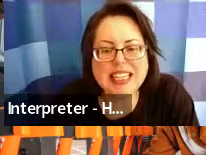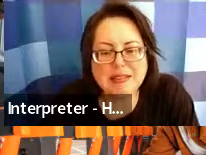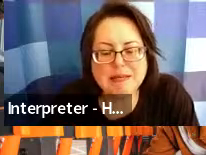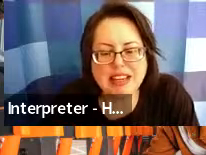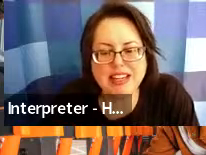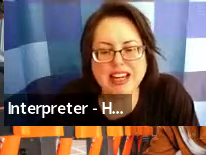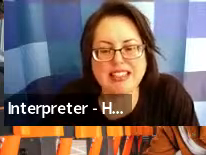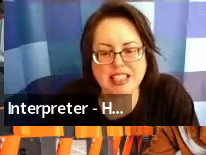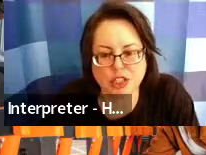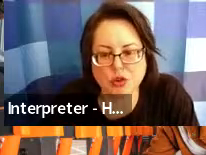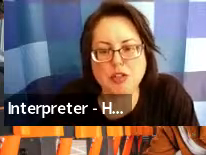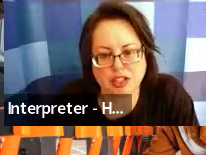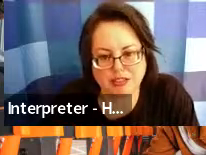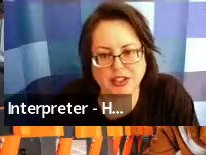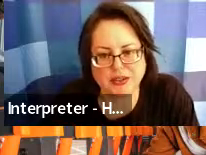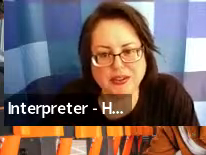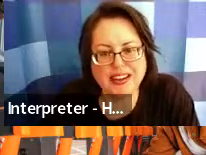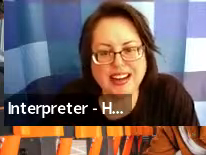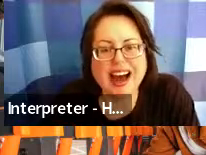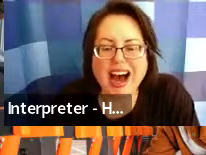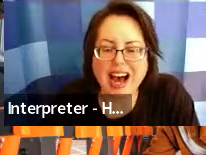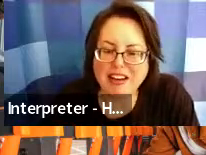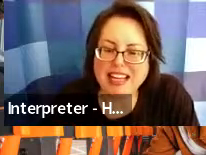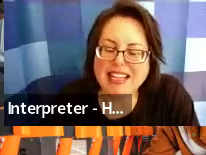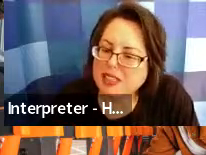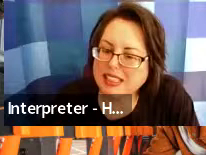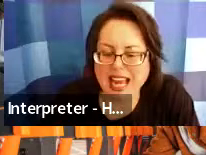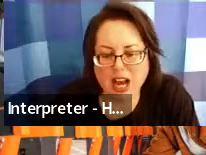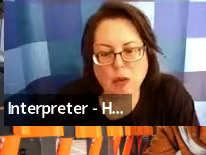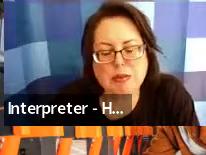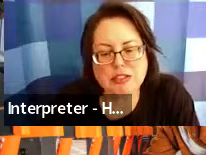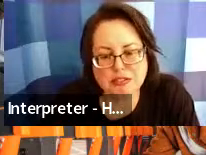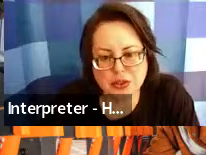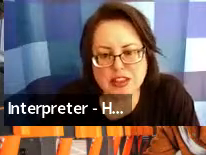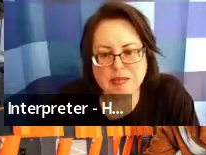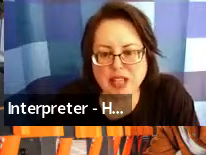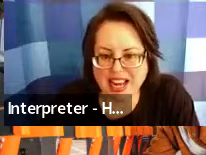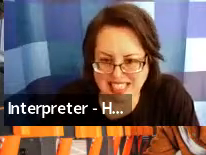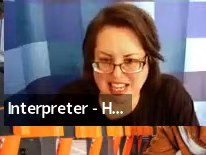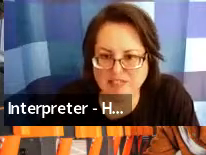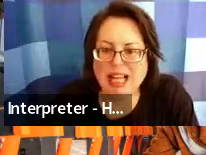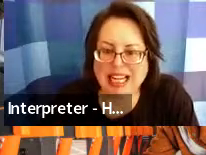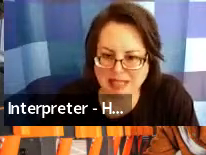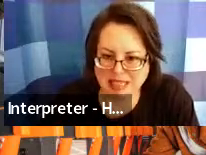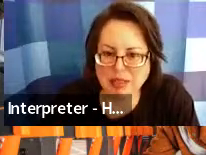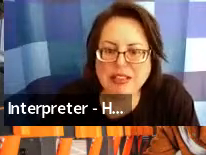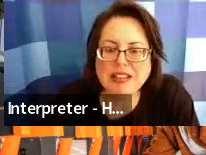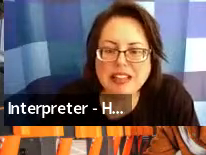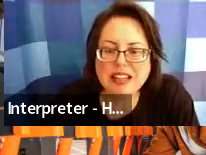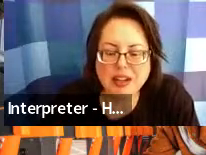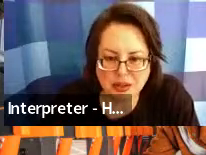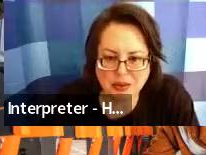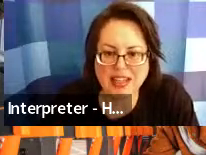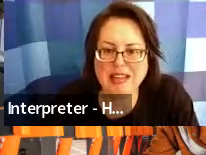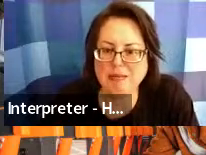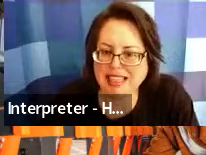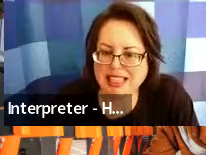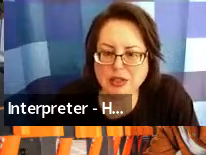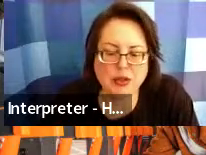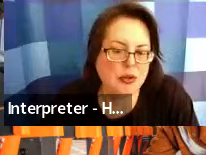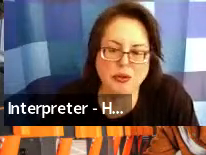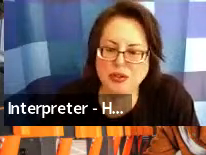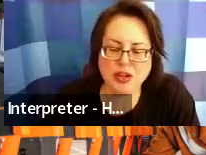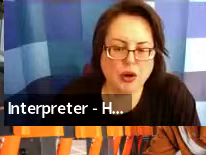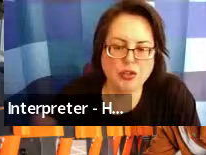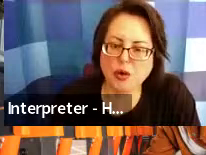and really giving us a description of you. It really helps for the blind and deafblind people who are in the